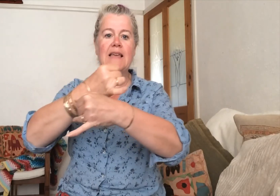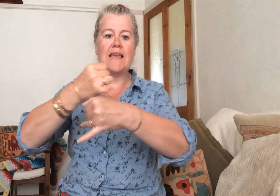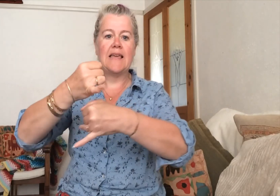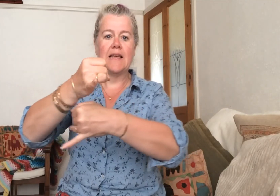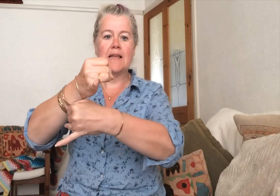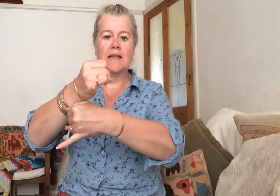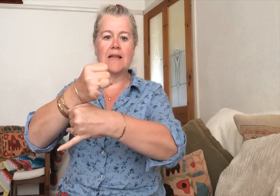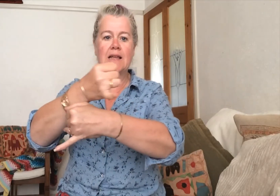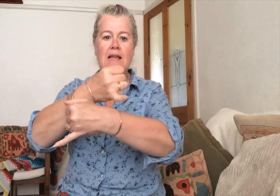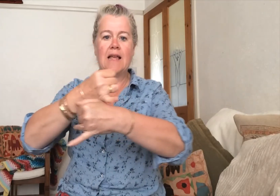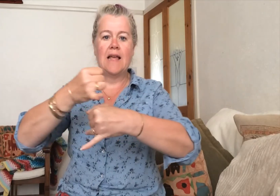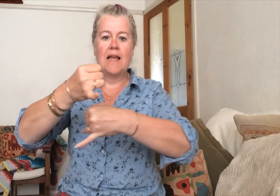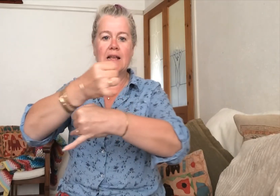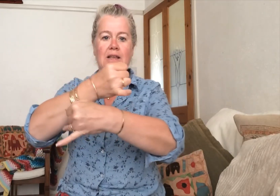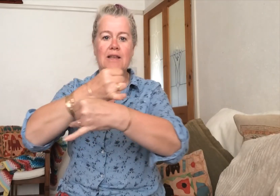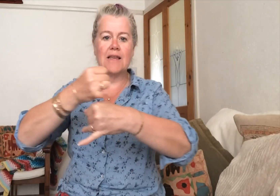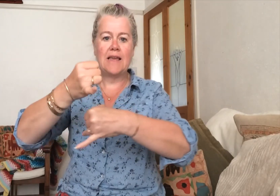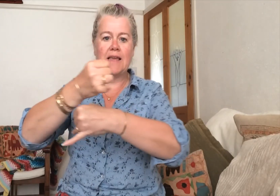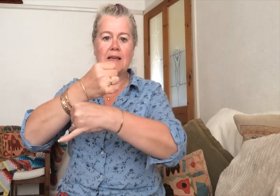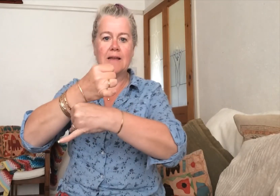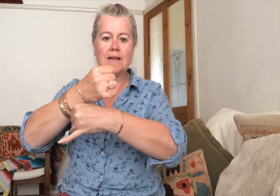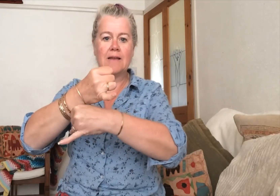gris, gris.